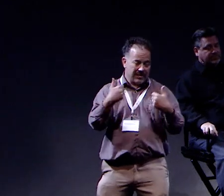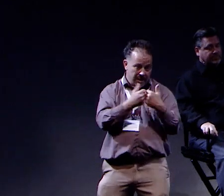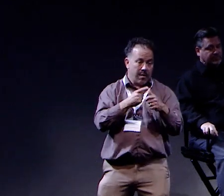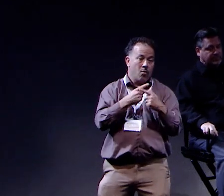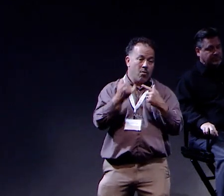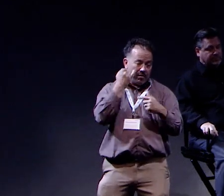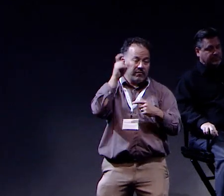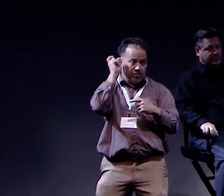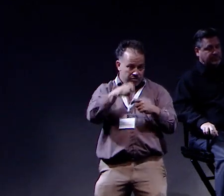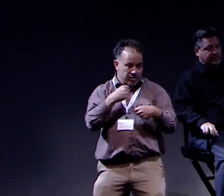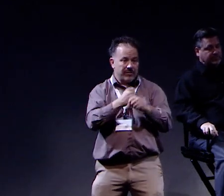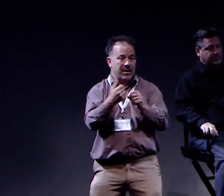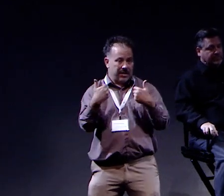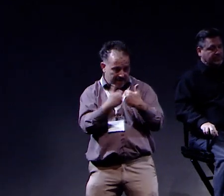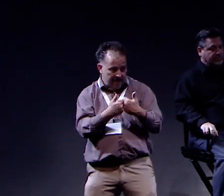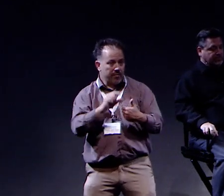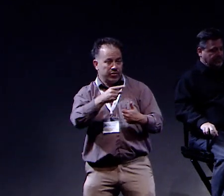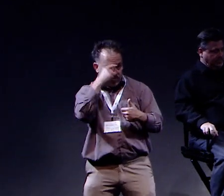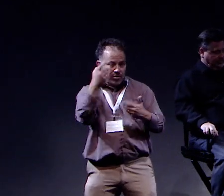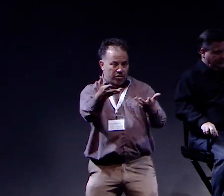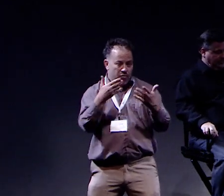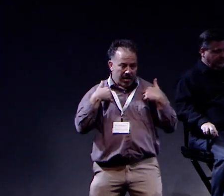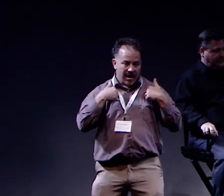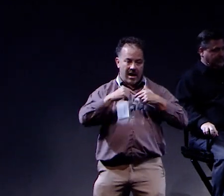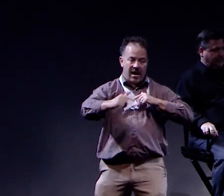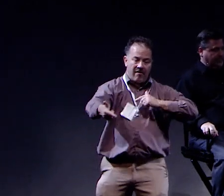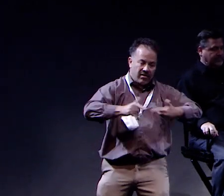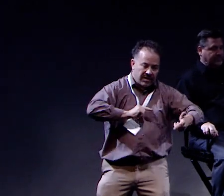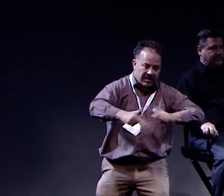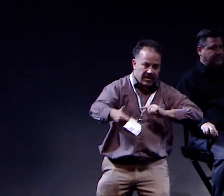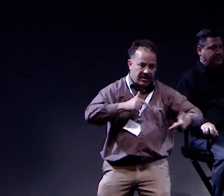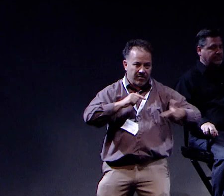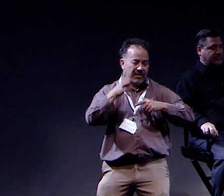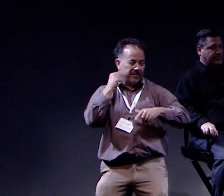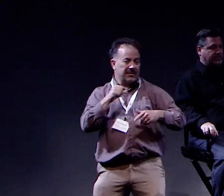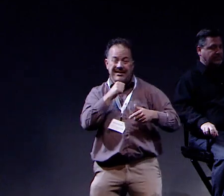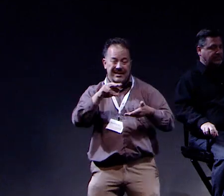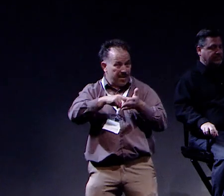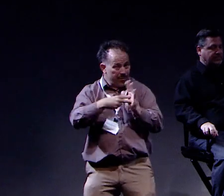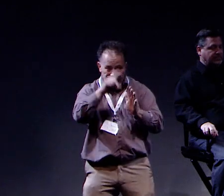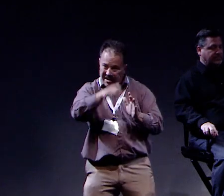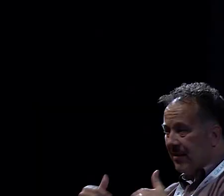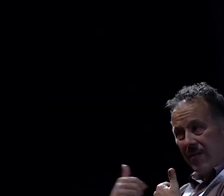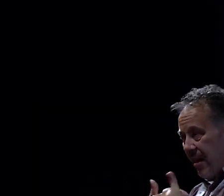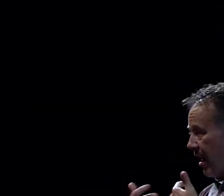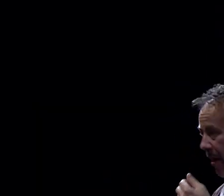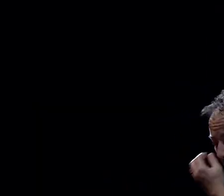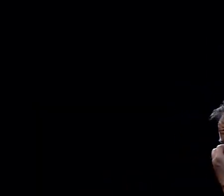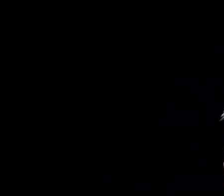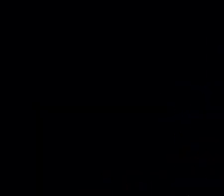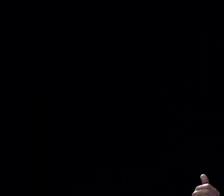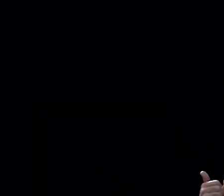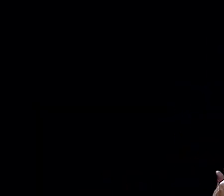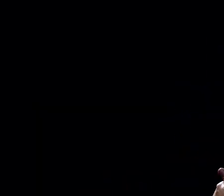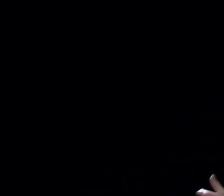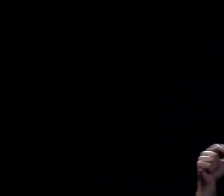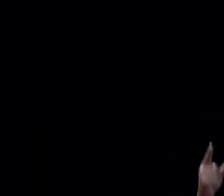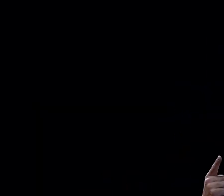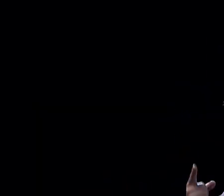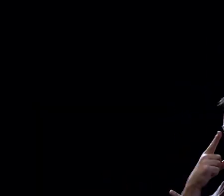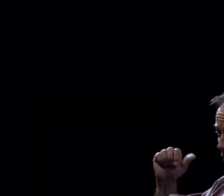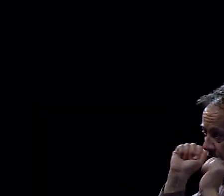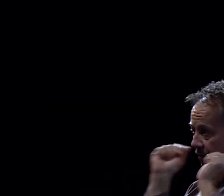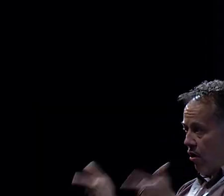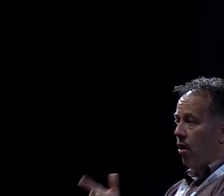Just because you want to have an interactive experience doesn't mean it has to be a game. And a game is not appropriate for all